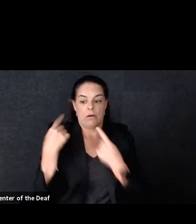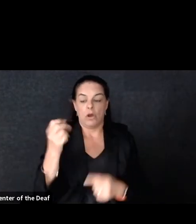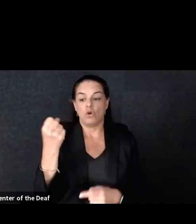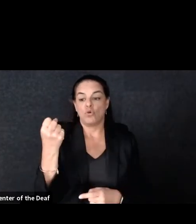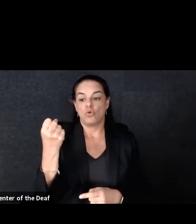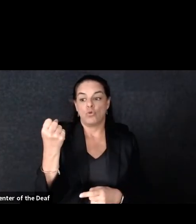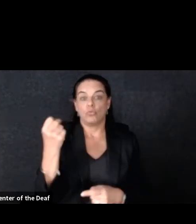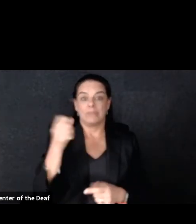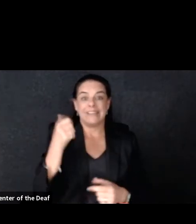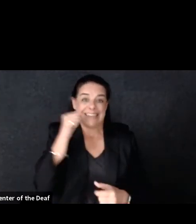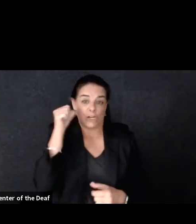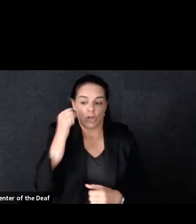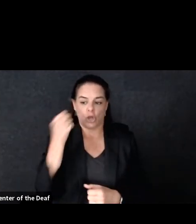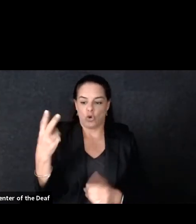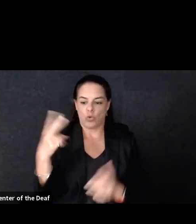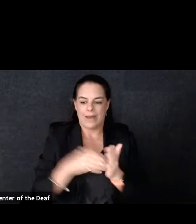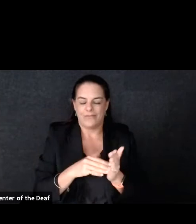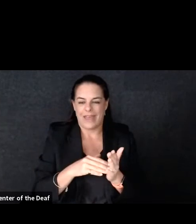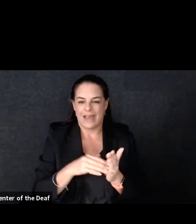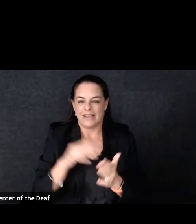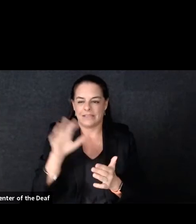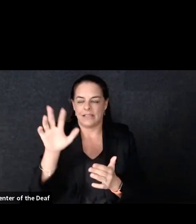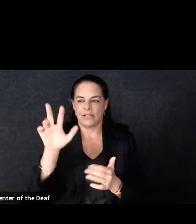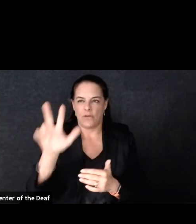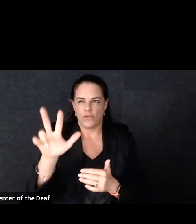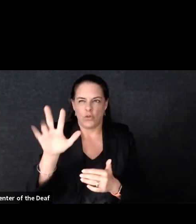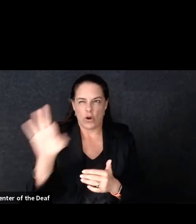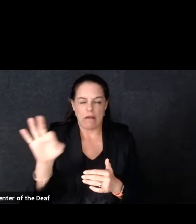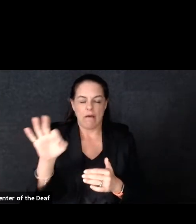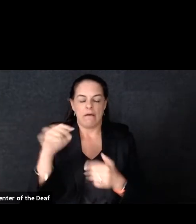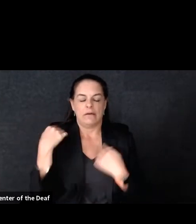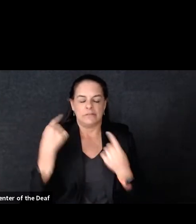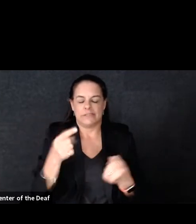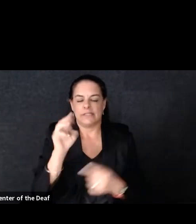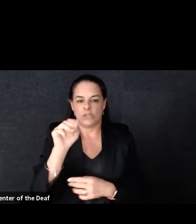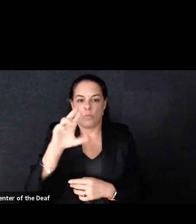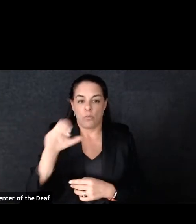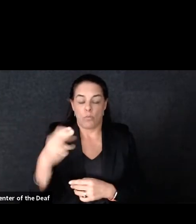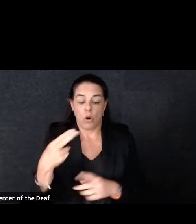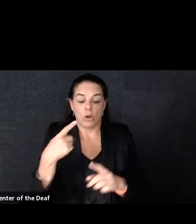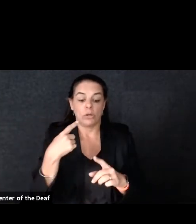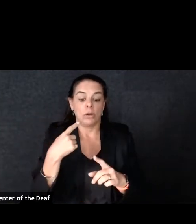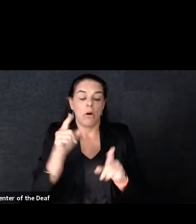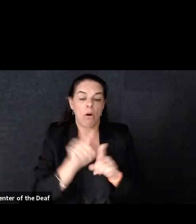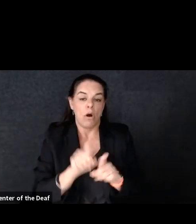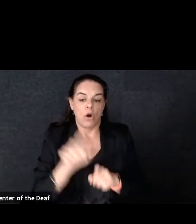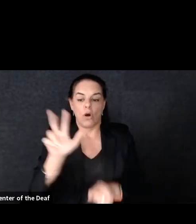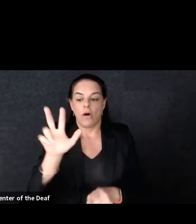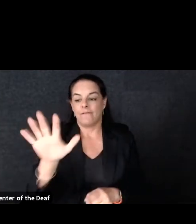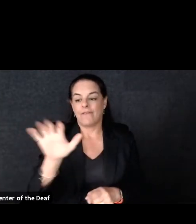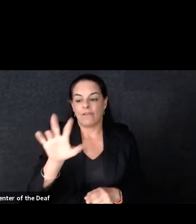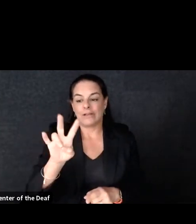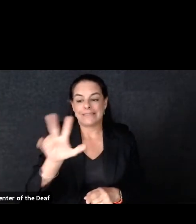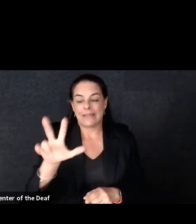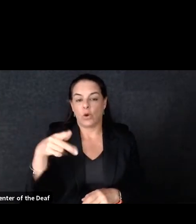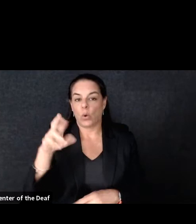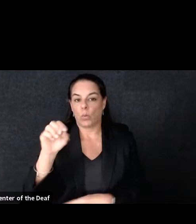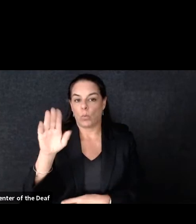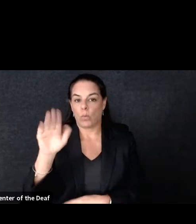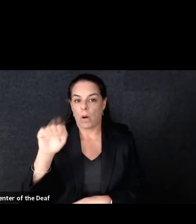of COVID-19 in Knox County since March. Additionally, we have 573 probable cases.